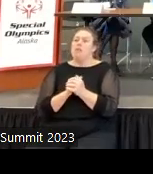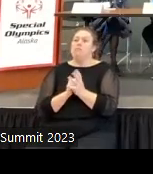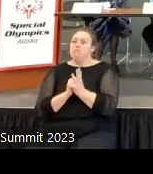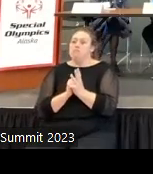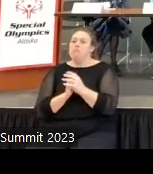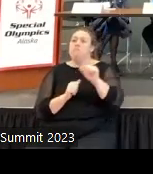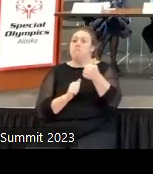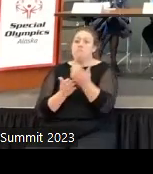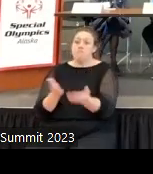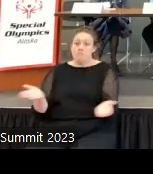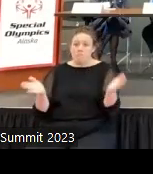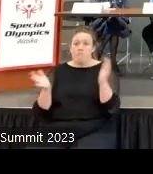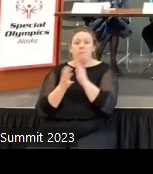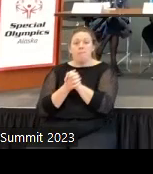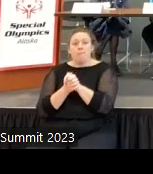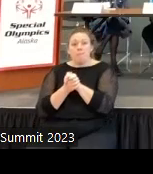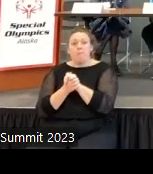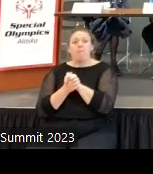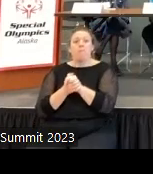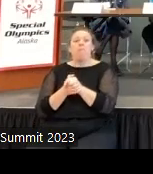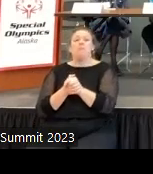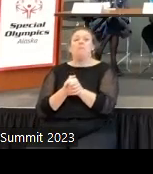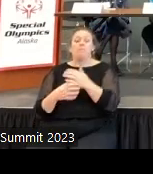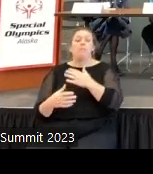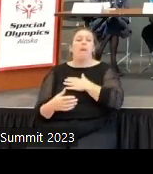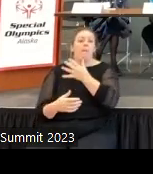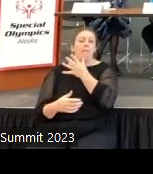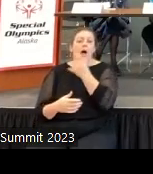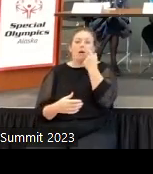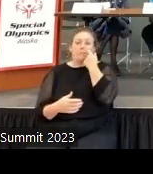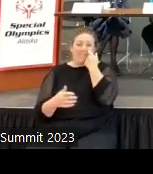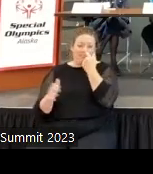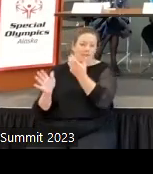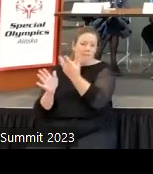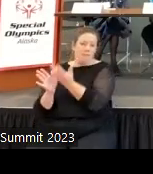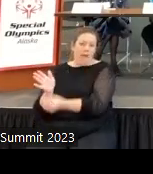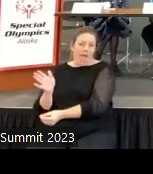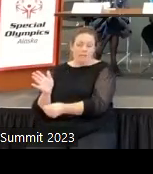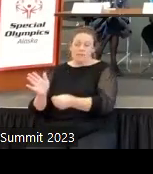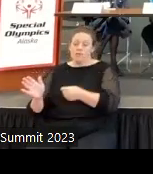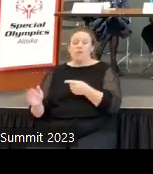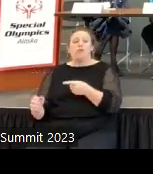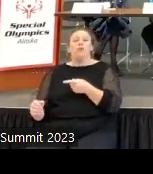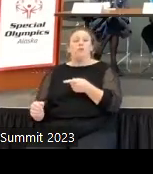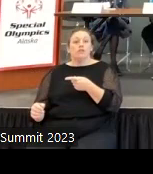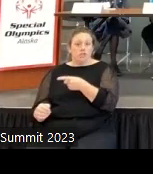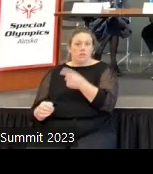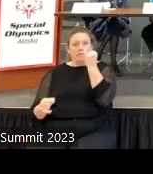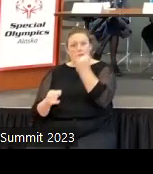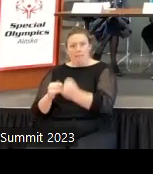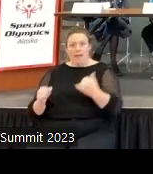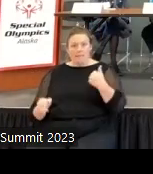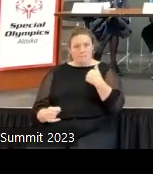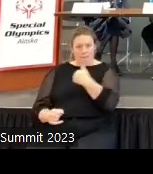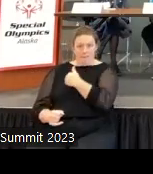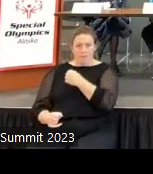Another thing that has come up is my mom passed away recently, and she was the last member of that generation. And